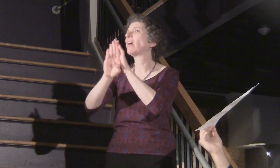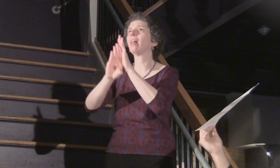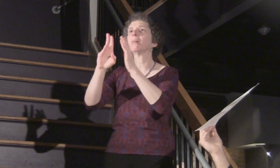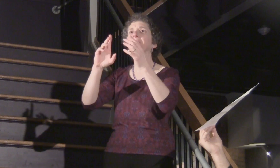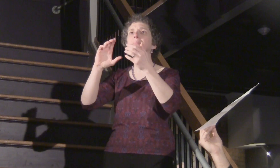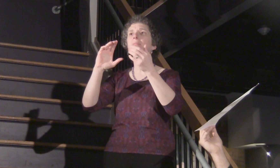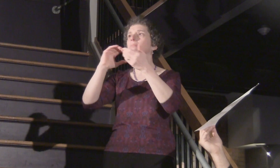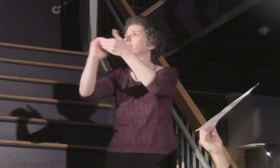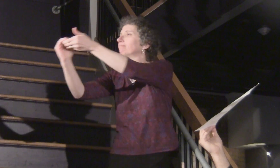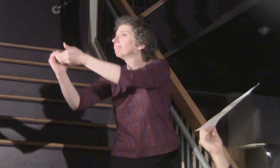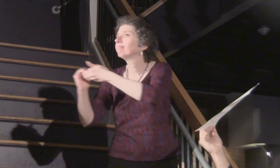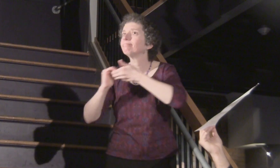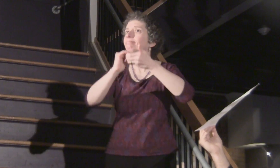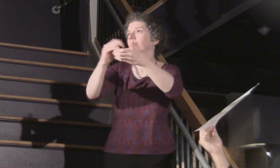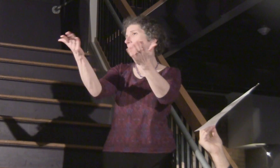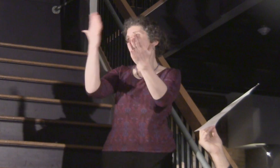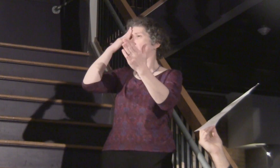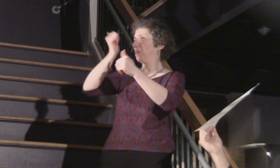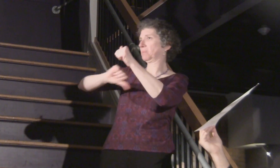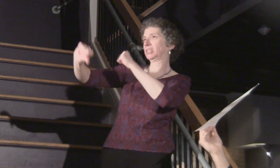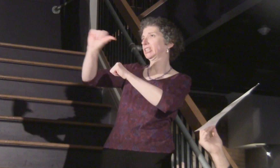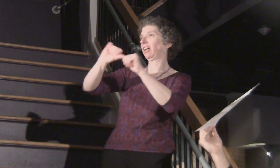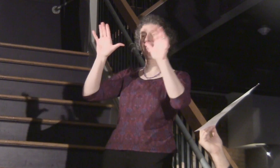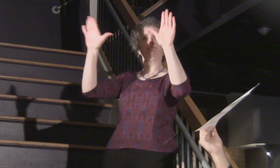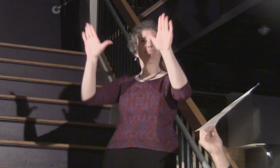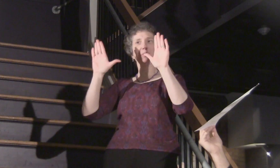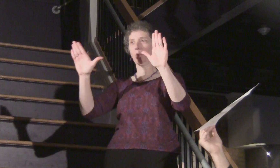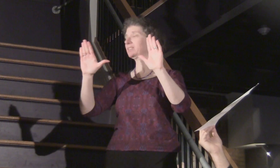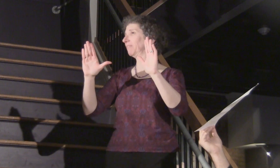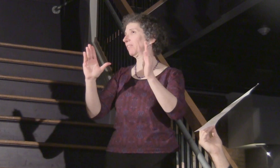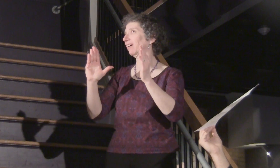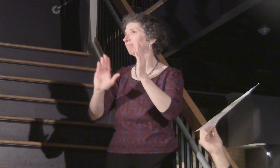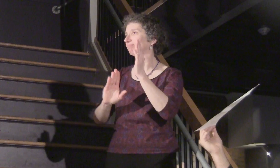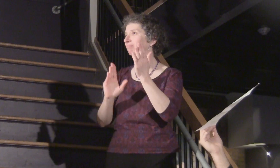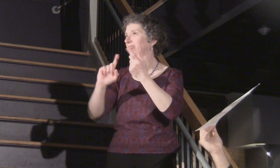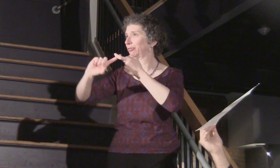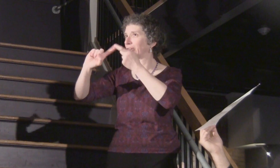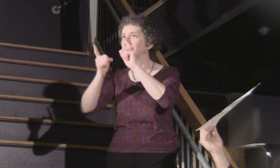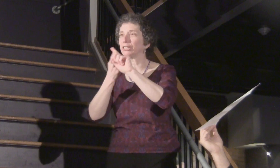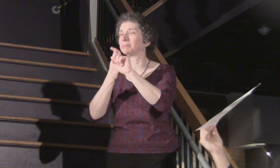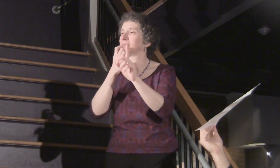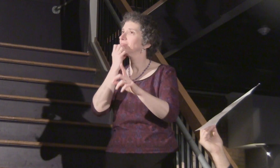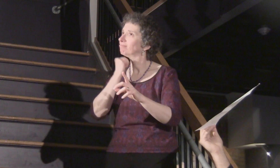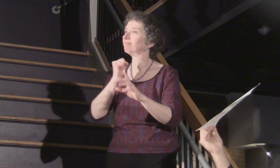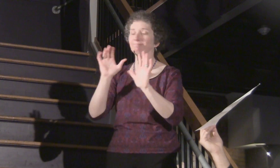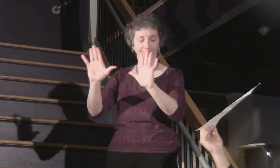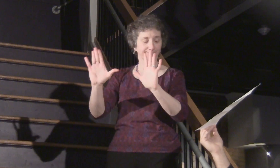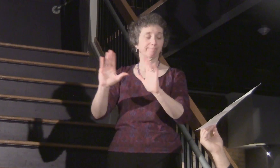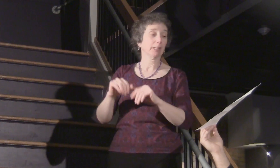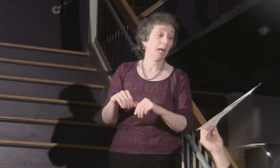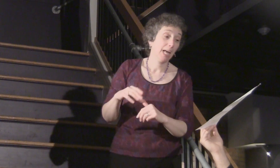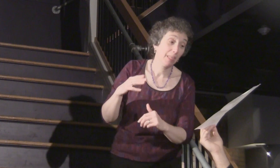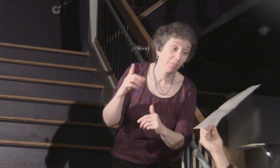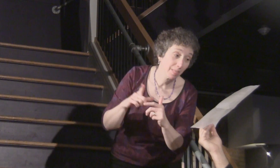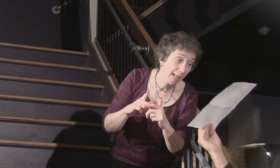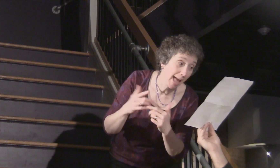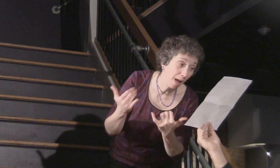socializing. That's very important. And we've been working together. We know each other very well. Friendship, we really care about